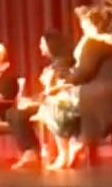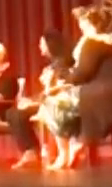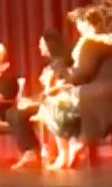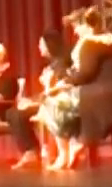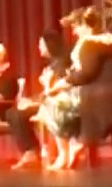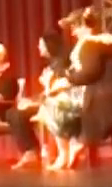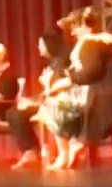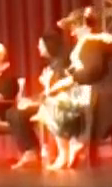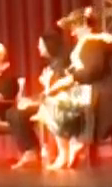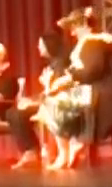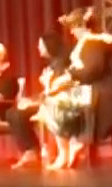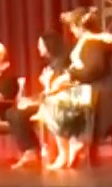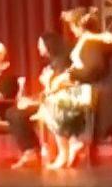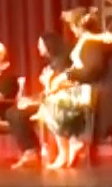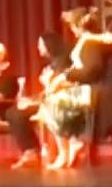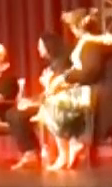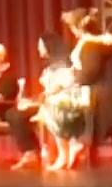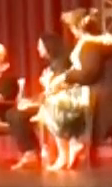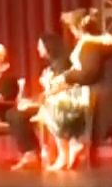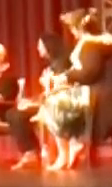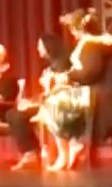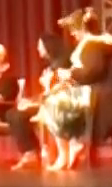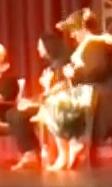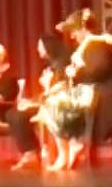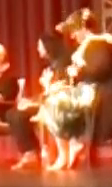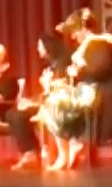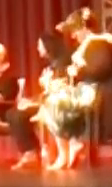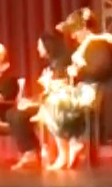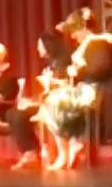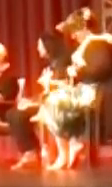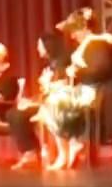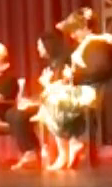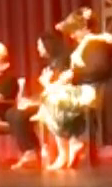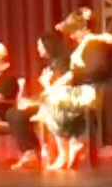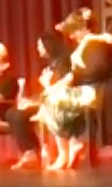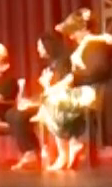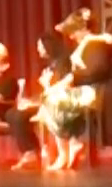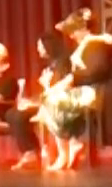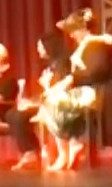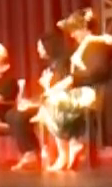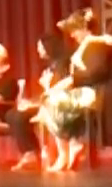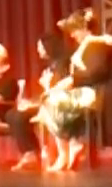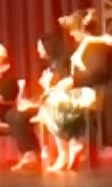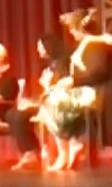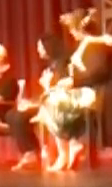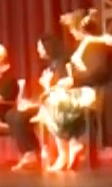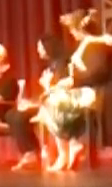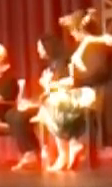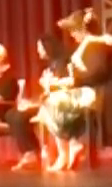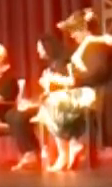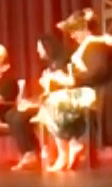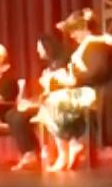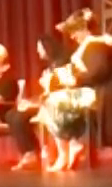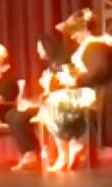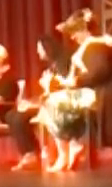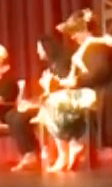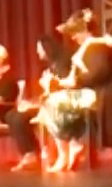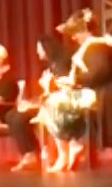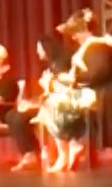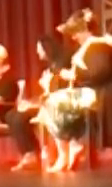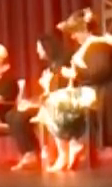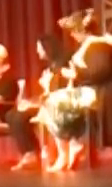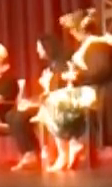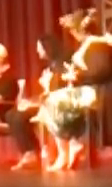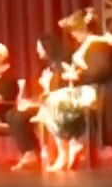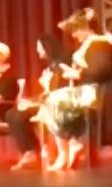person. And I'm gonna say that Ova and I have the privilege of meeting Hone and Didia